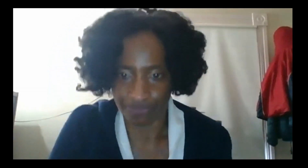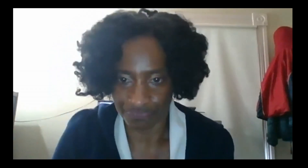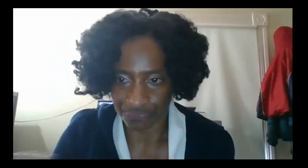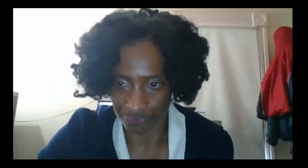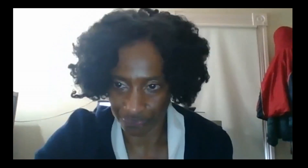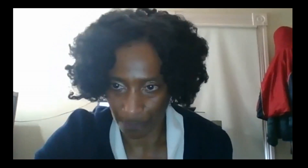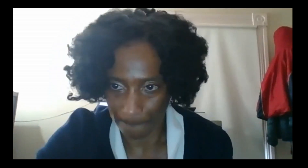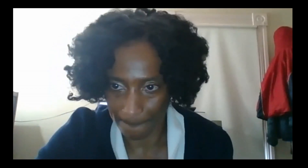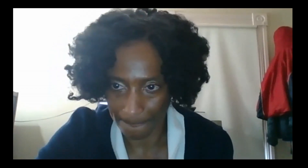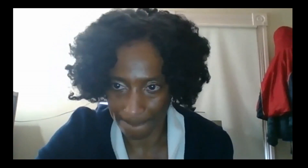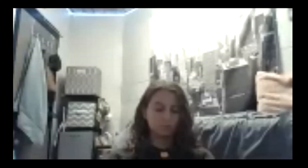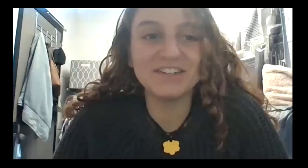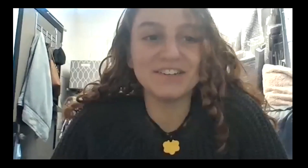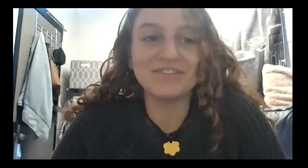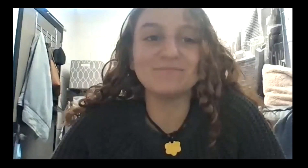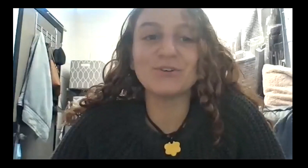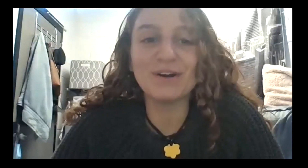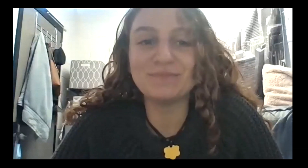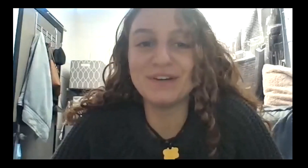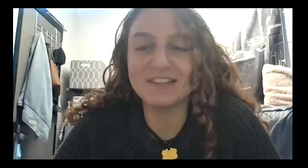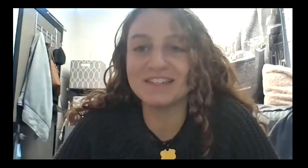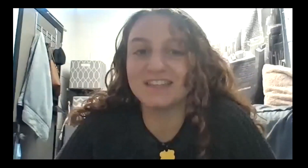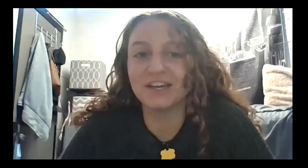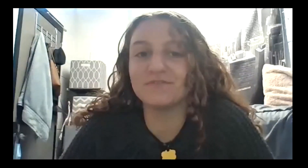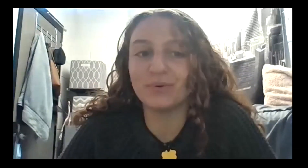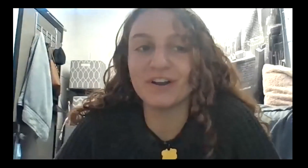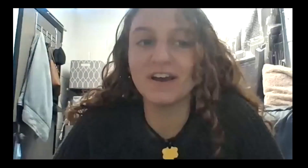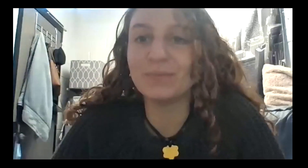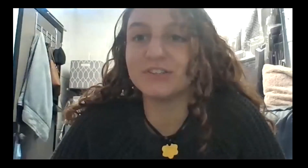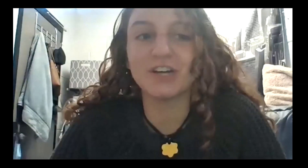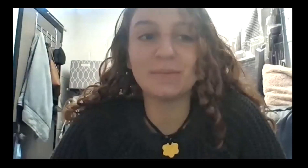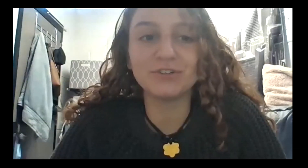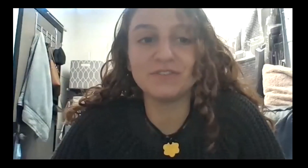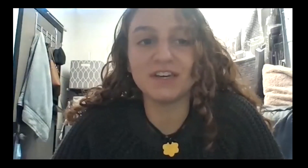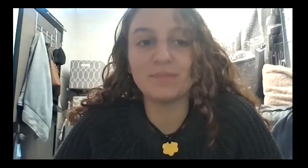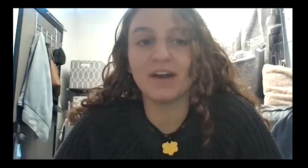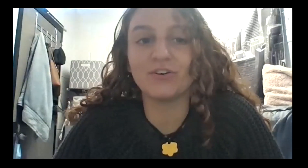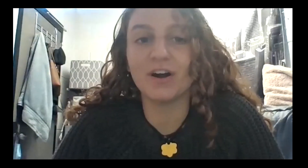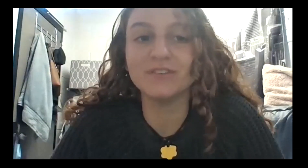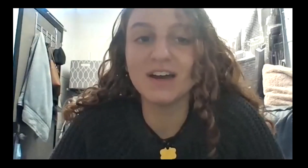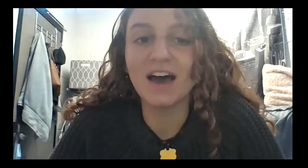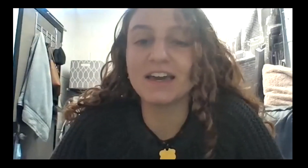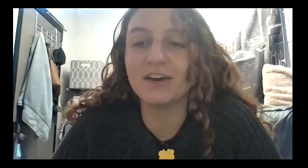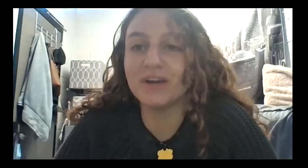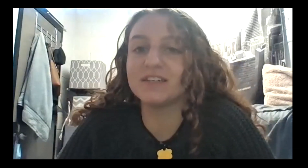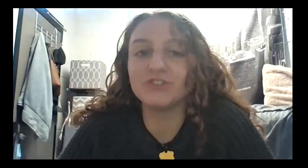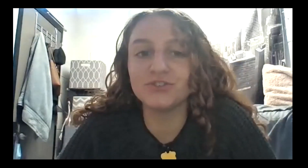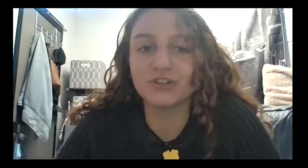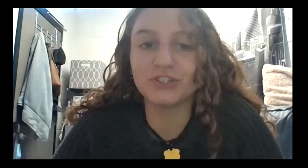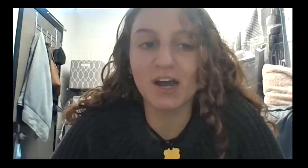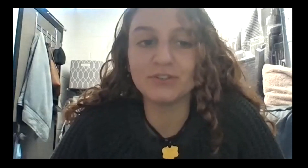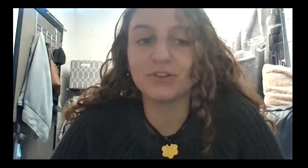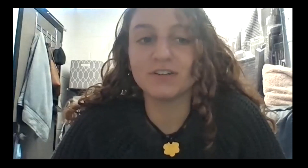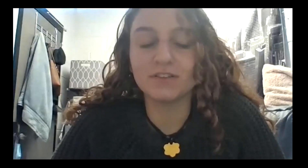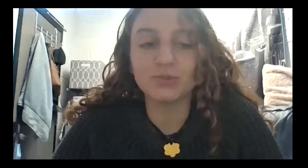chapter? Yes, I do. I'm so proud to be on this executive board and help this chapter of DA Pi grow. I can't wait to introduce